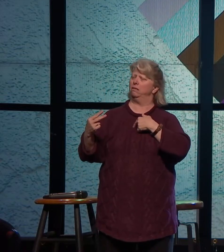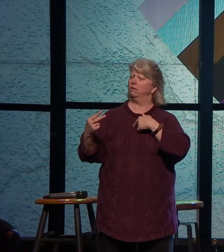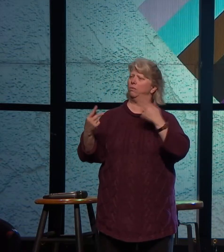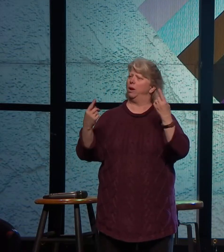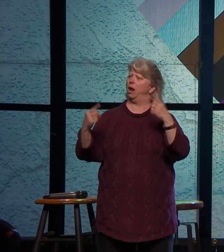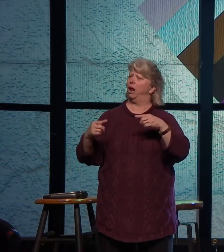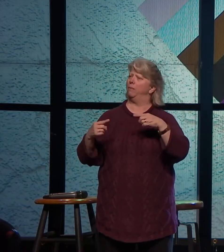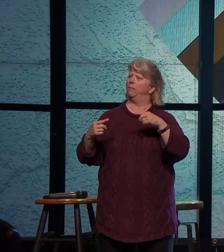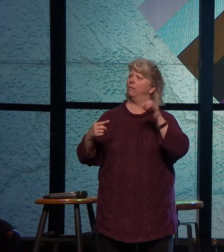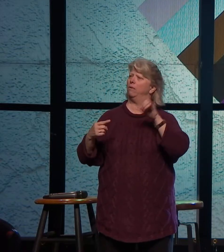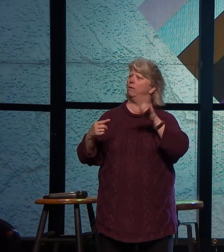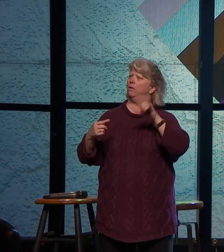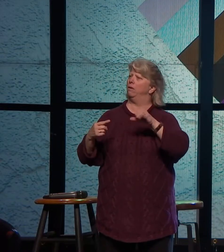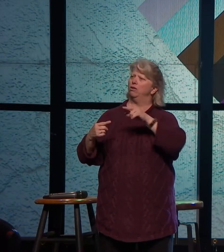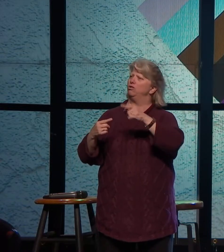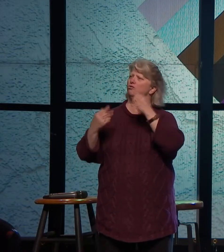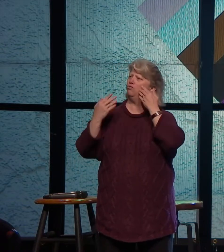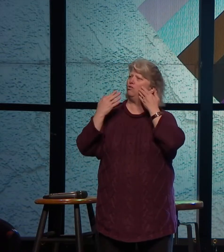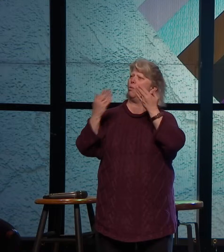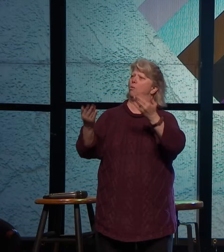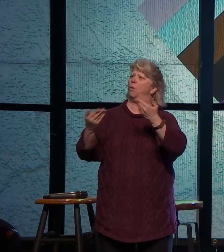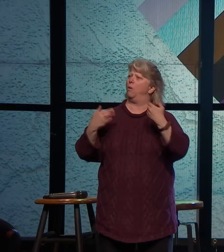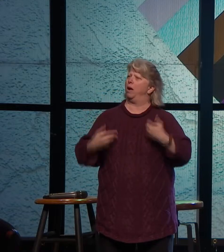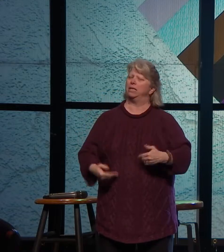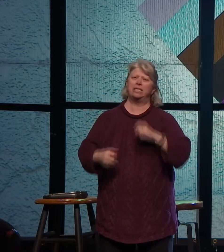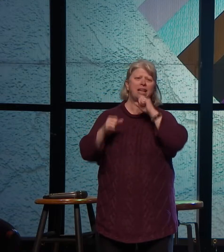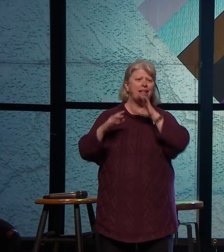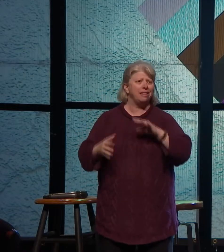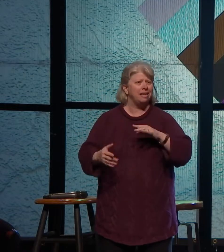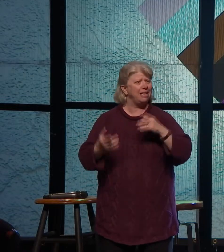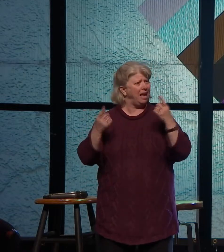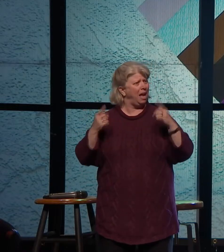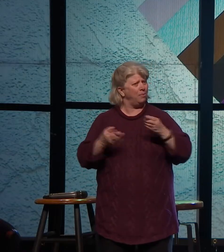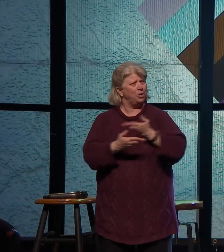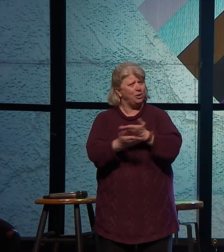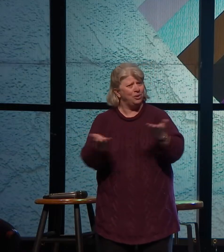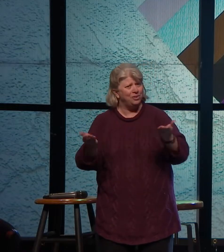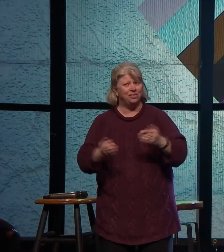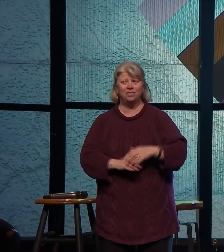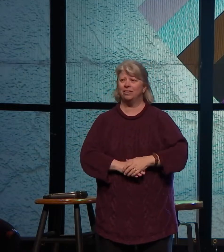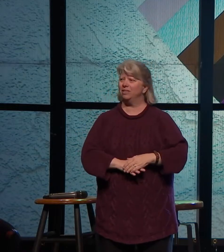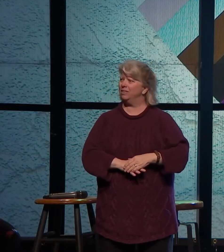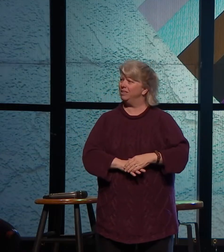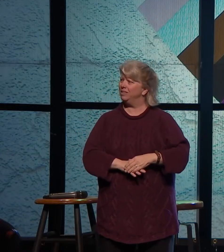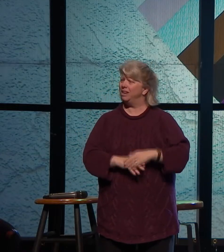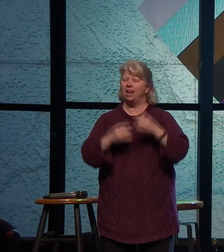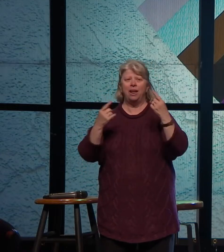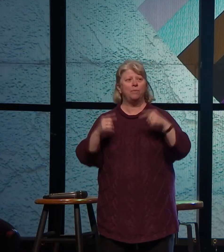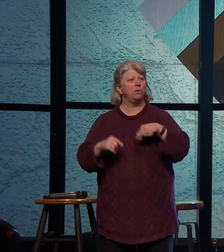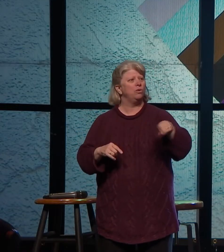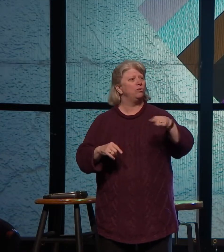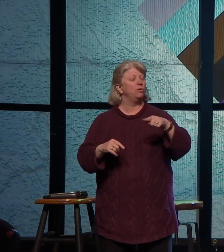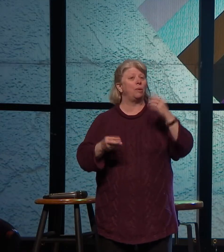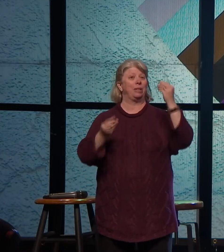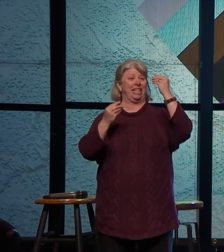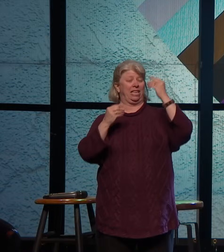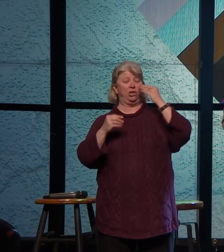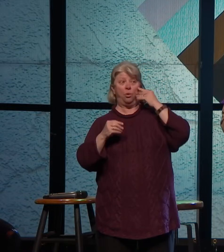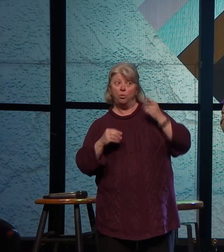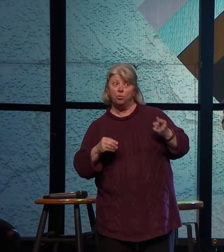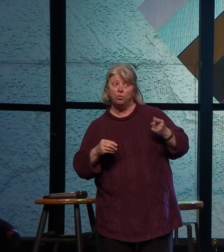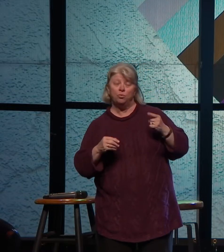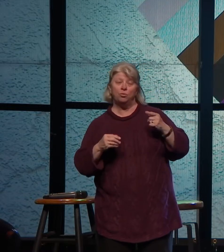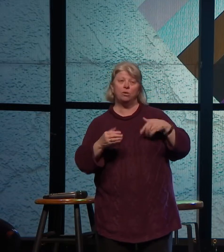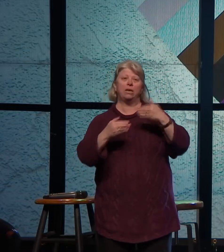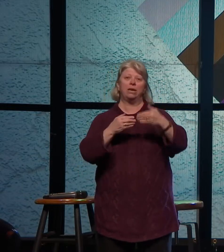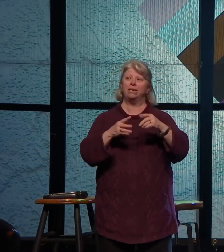we realize they don't know anything about us. Has that ever happened to you? Has it ever happened to you when somebody thinks they know you and then